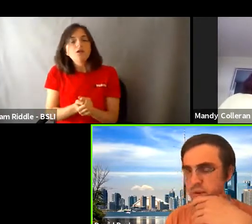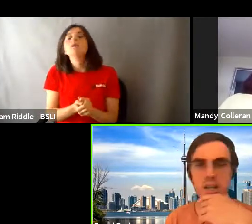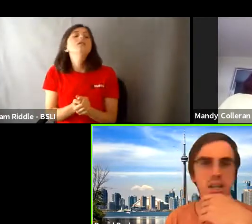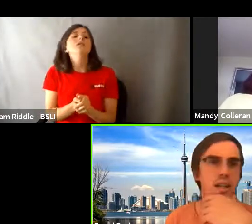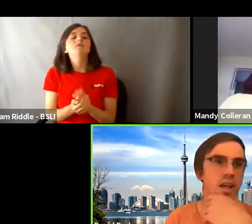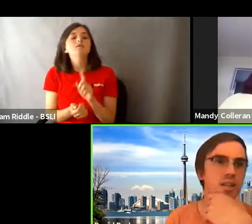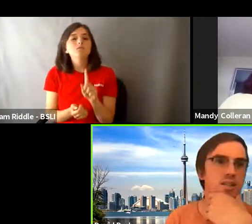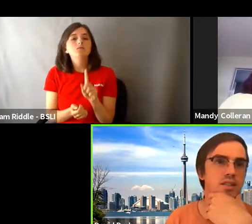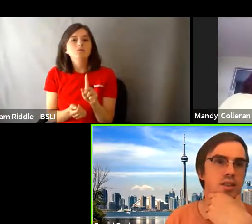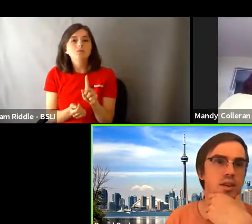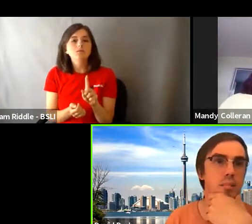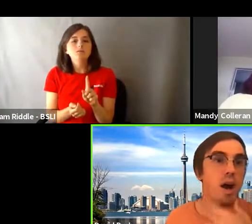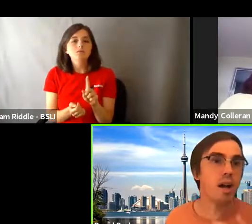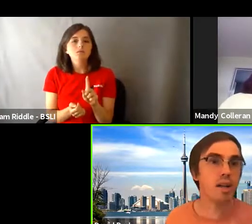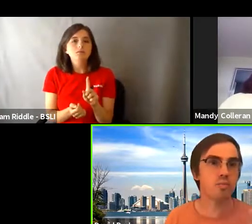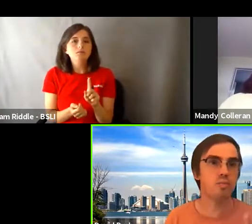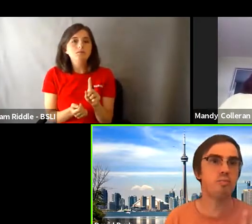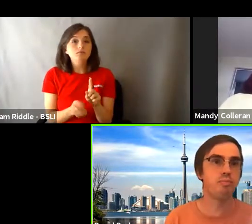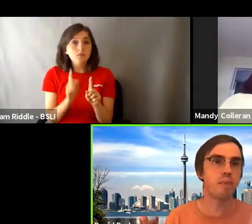But